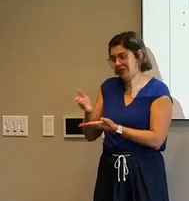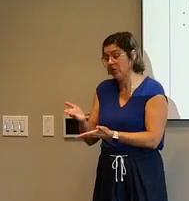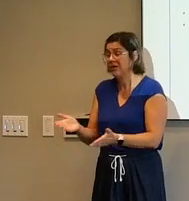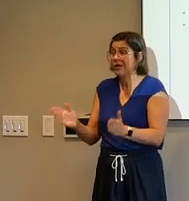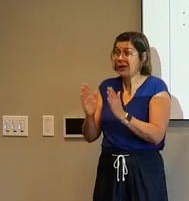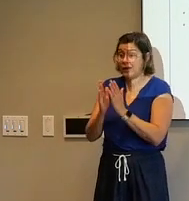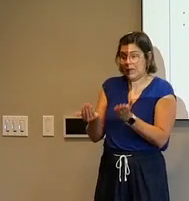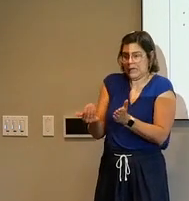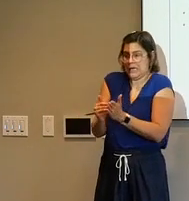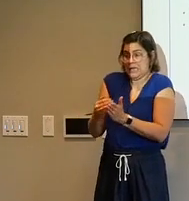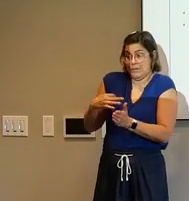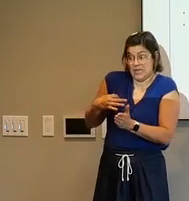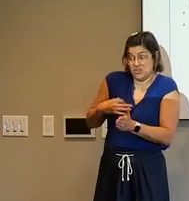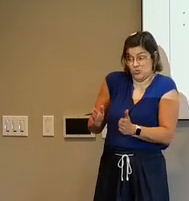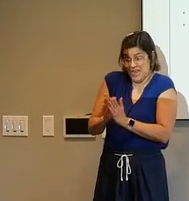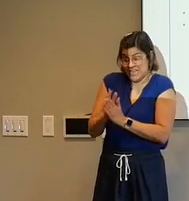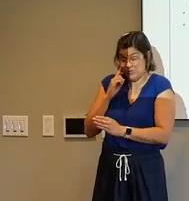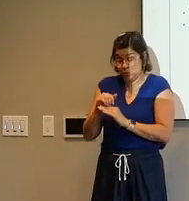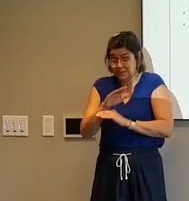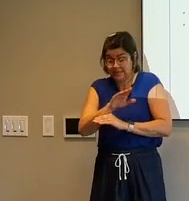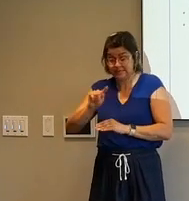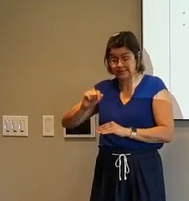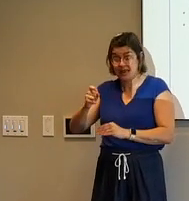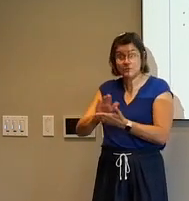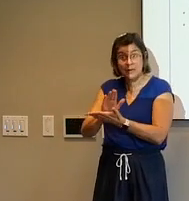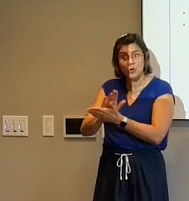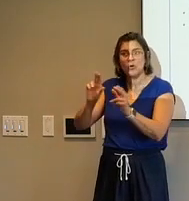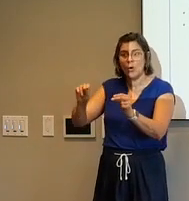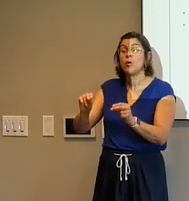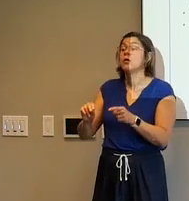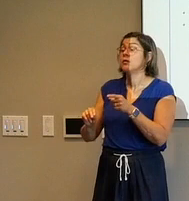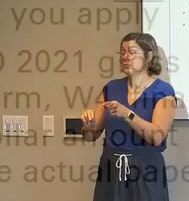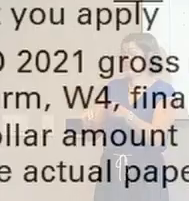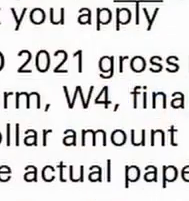going to ask for them on the application. We will ask for them after the fact as supplemental information.